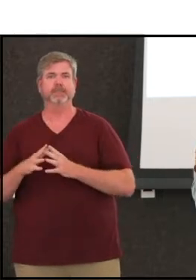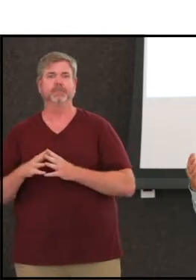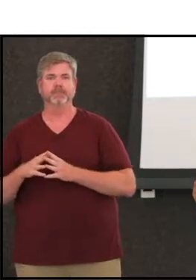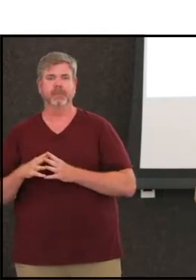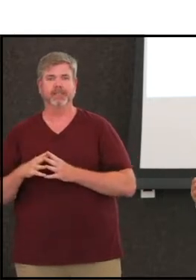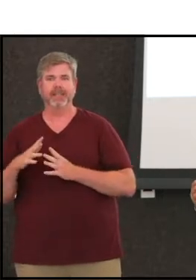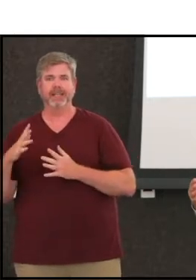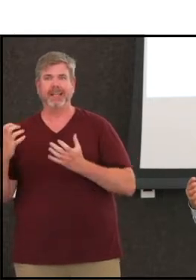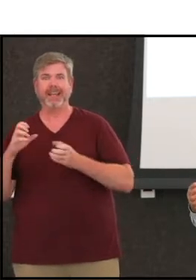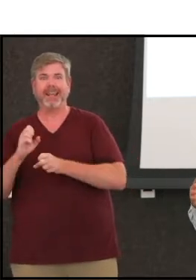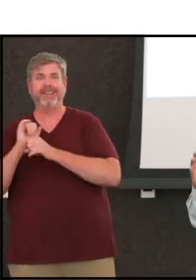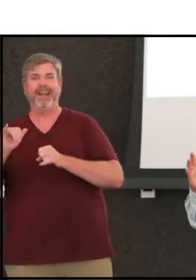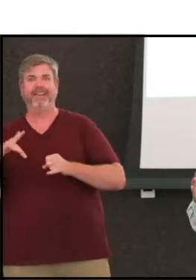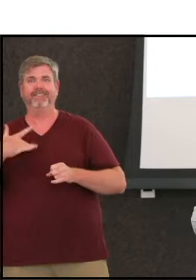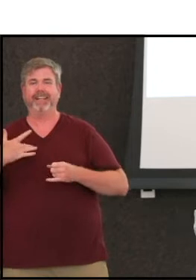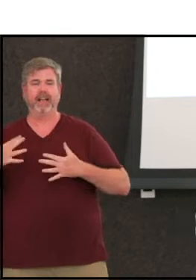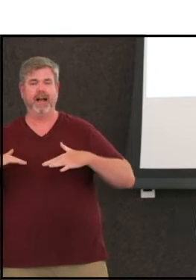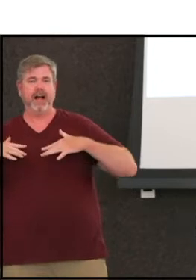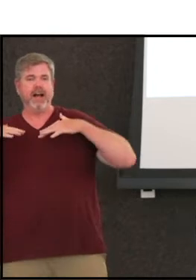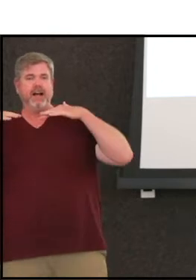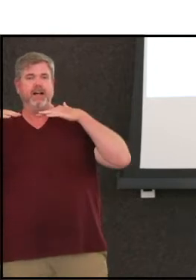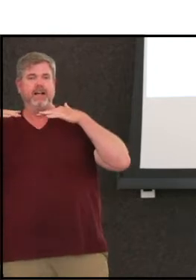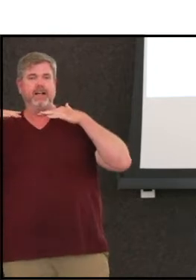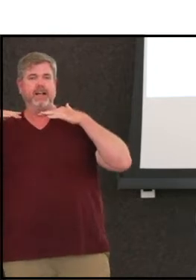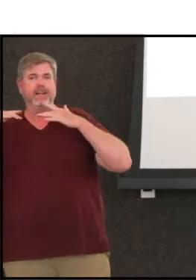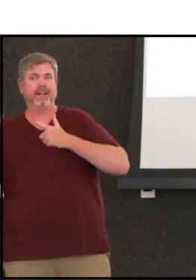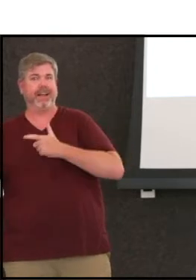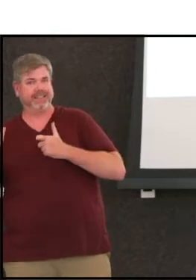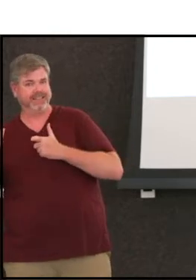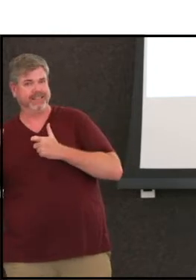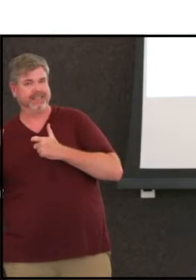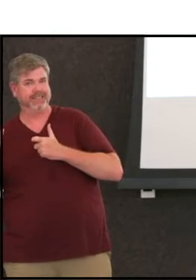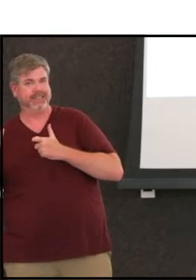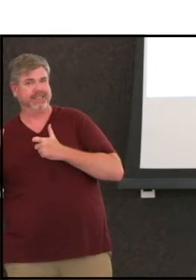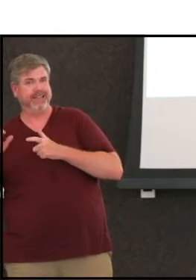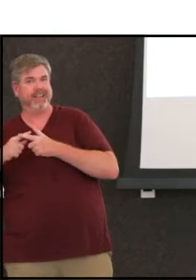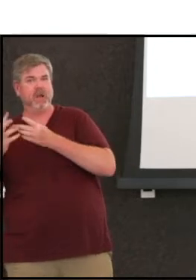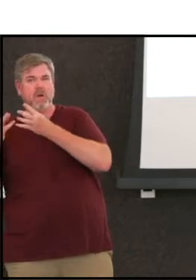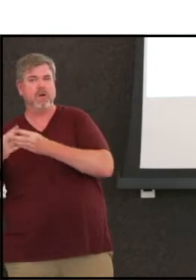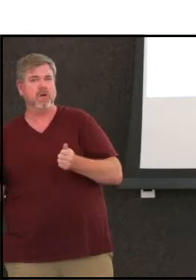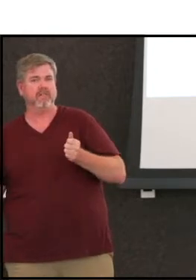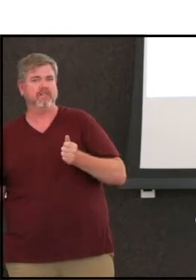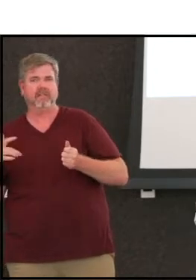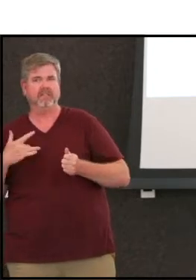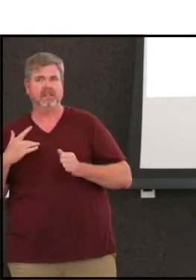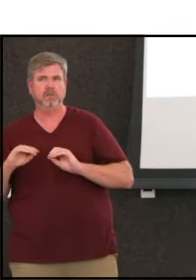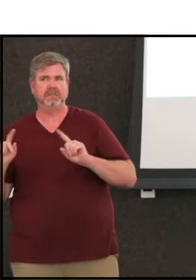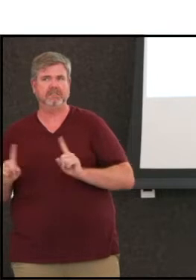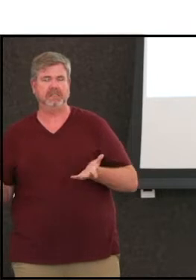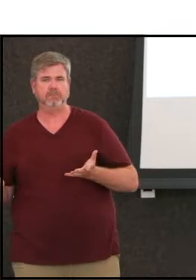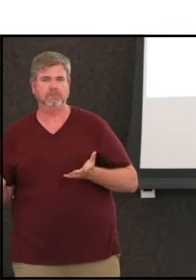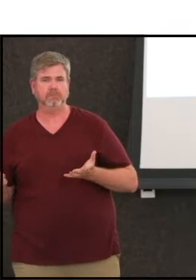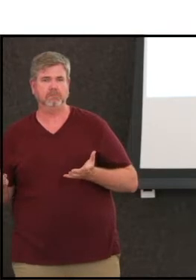of them are used once a day. Also keep that in mind. I think I'm gonna leave it at that, but I will be